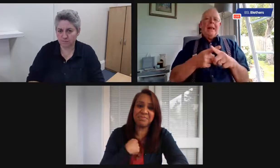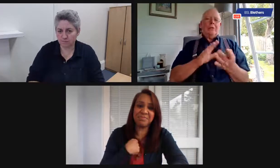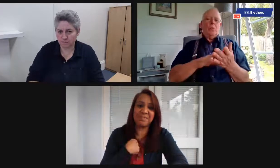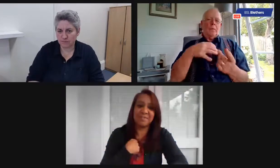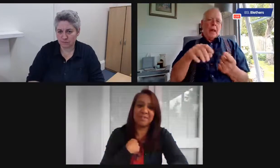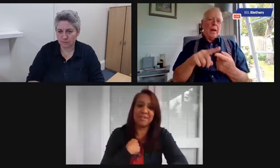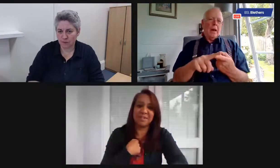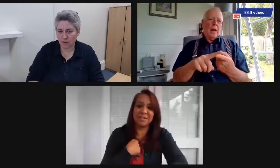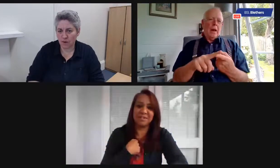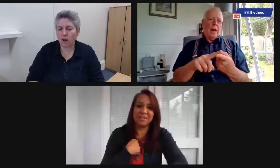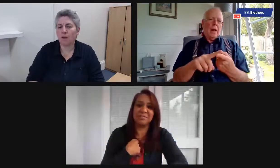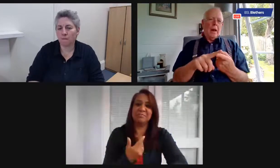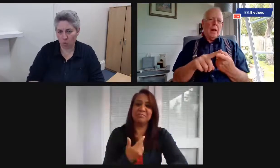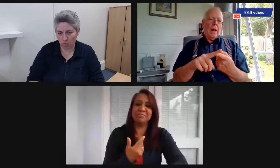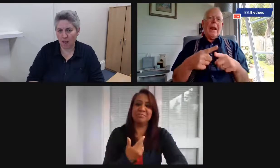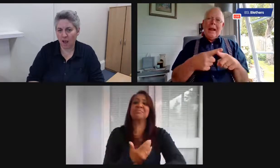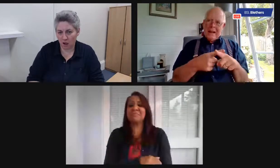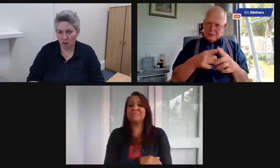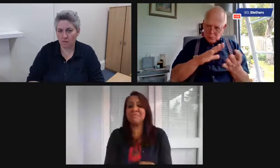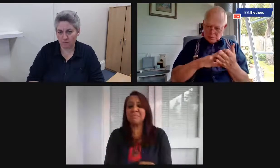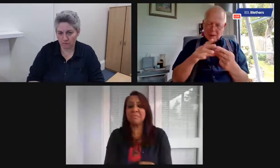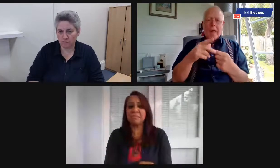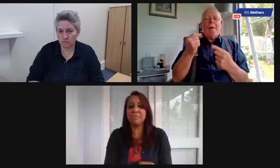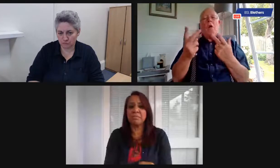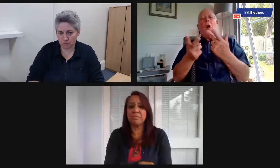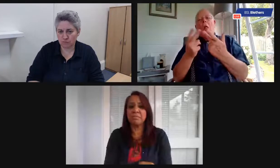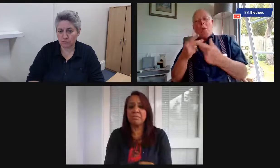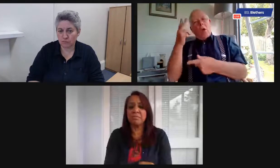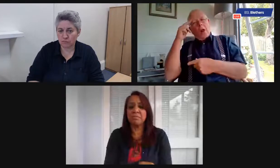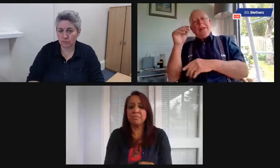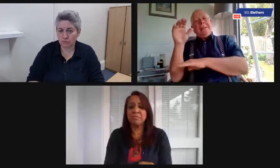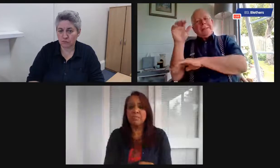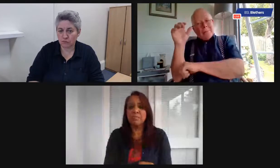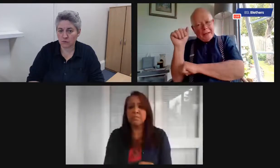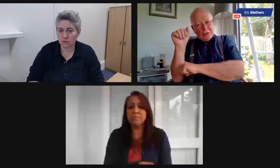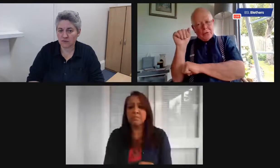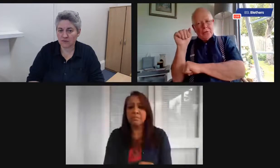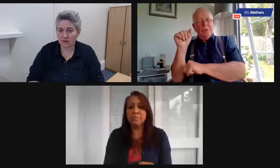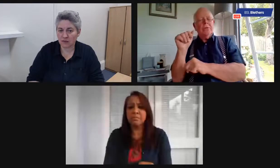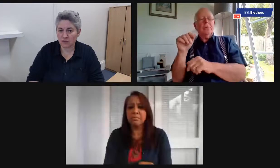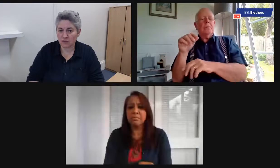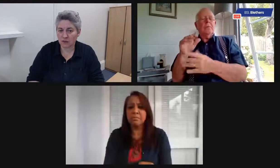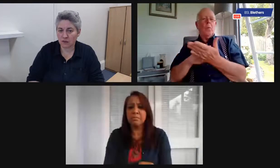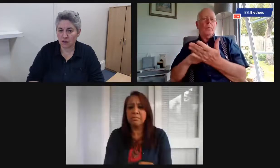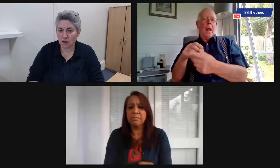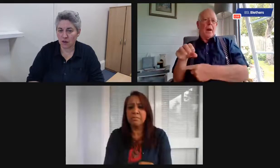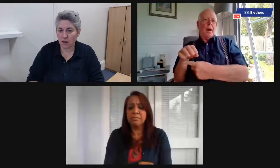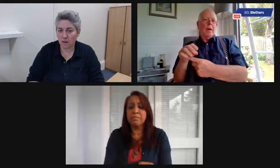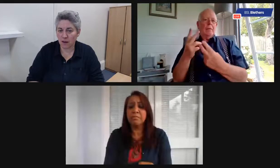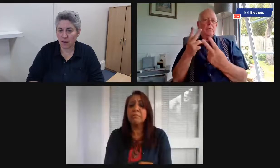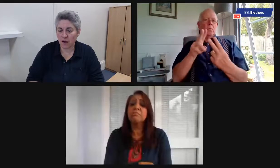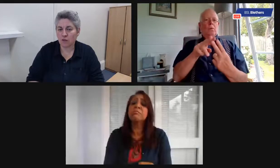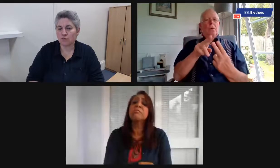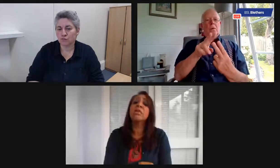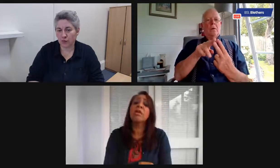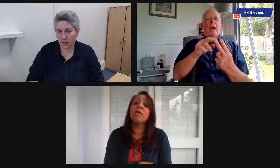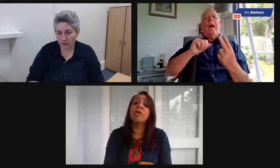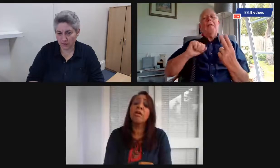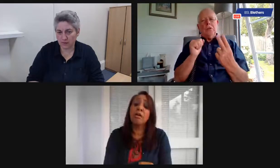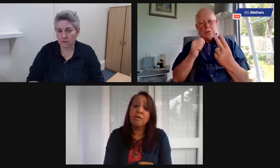I don't have pictures. I'm just talking about the picture that Manjeet showed there. So there's English bluebells, but there's also the Spanish bluebells. So there are Really?